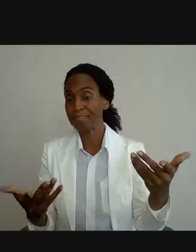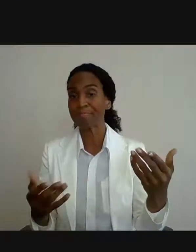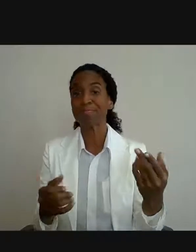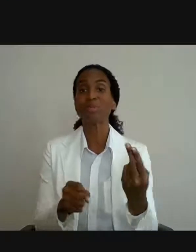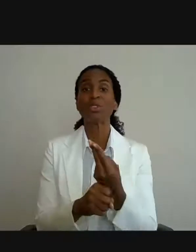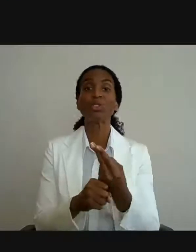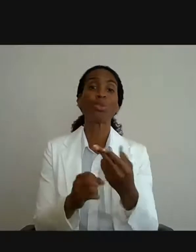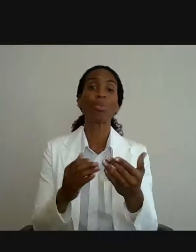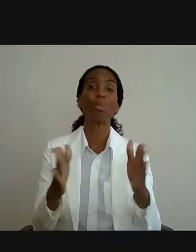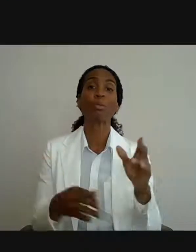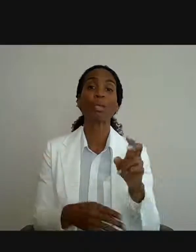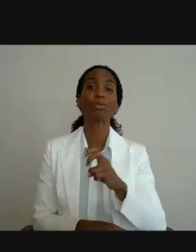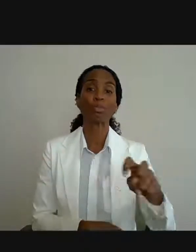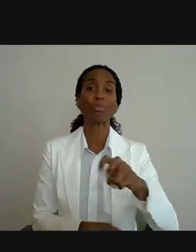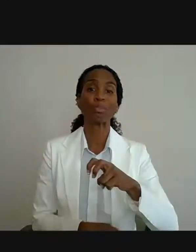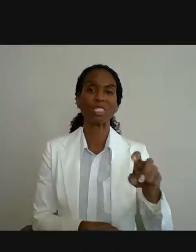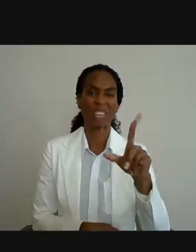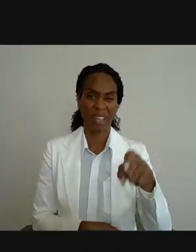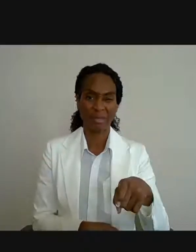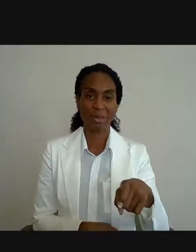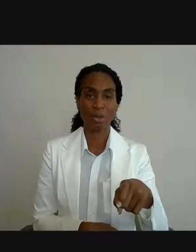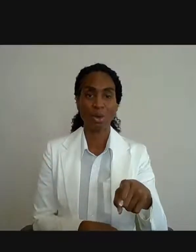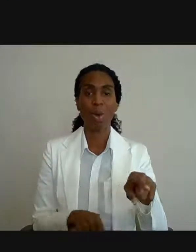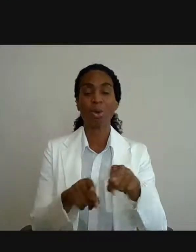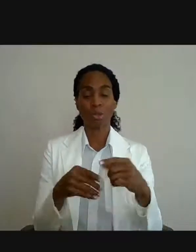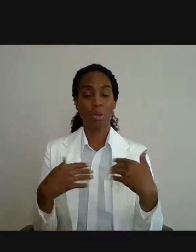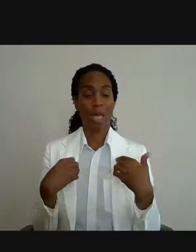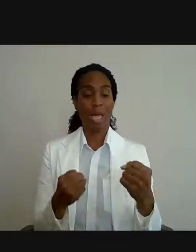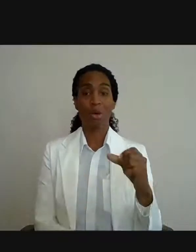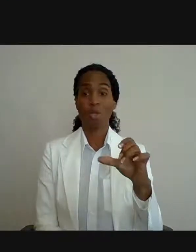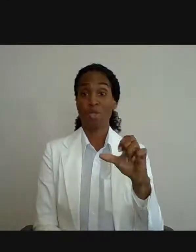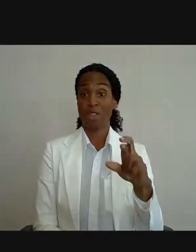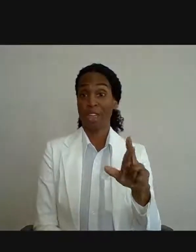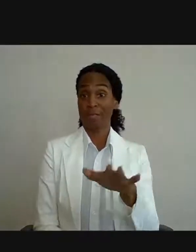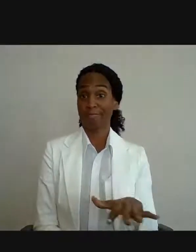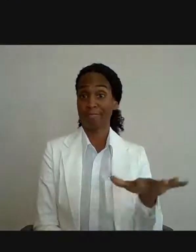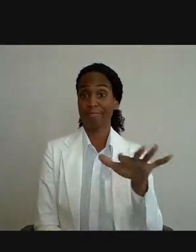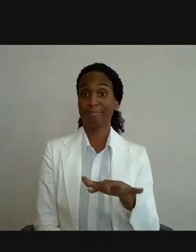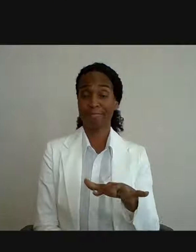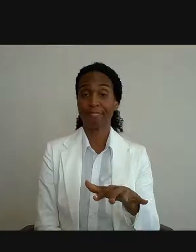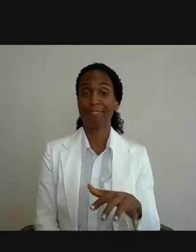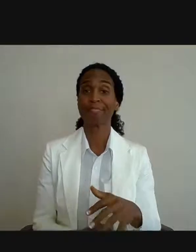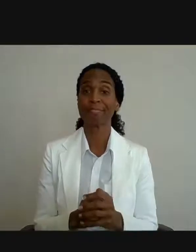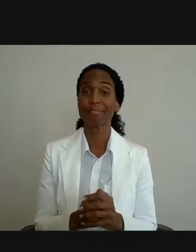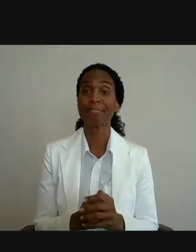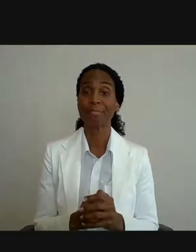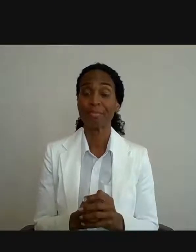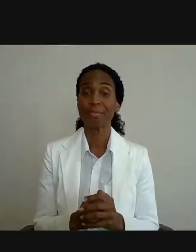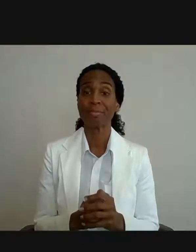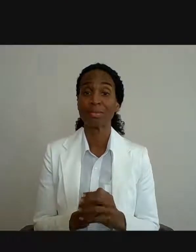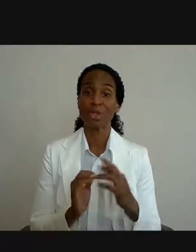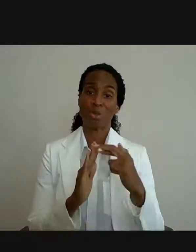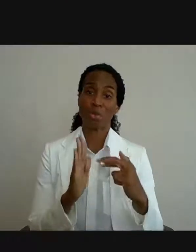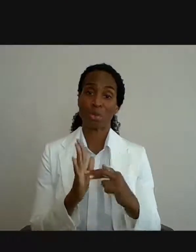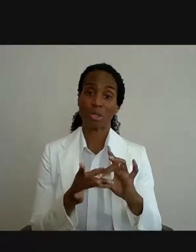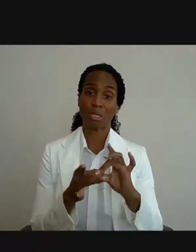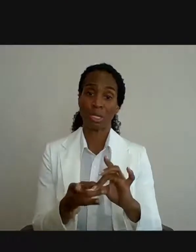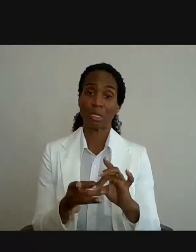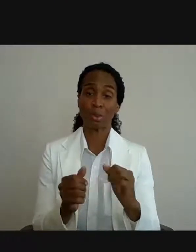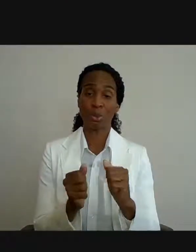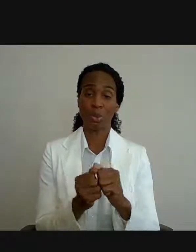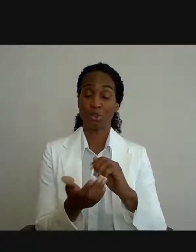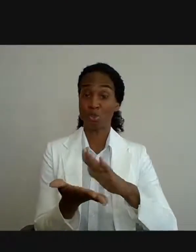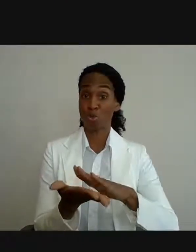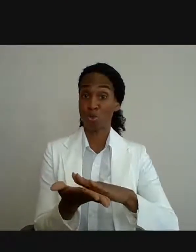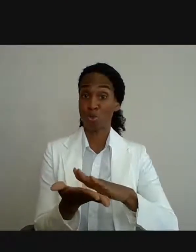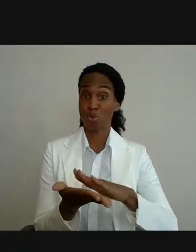public transportation and in healthcare settings. Now, for regulations regarding schools, we're